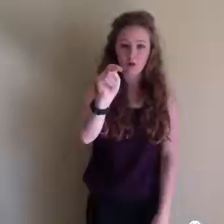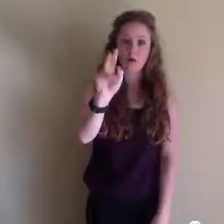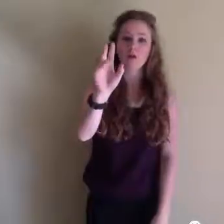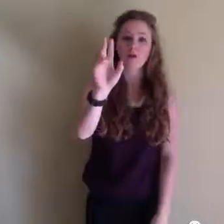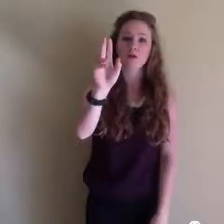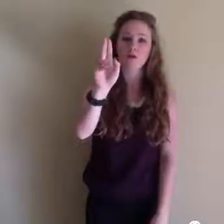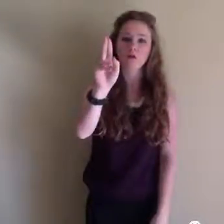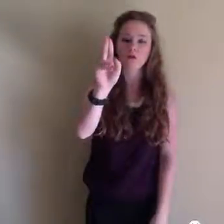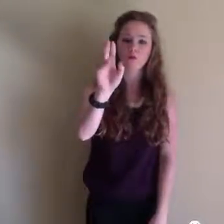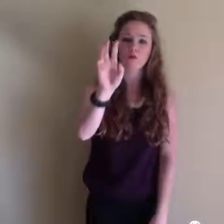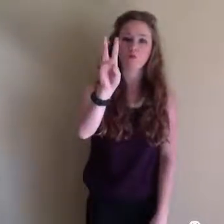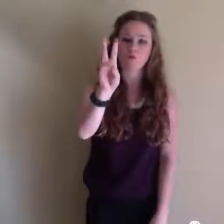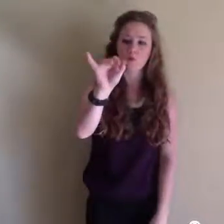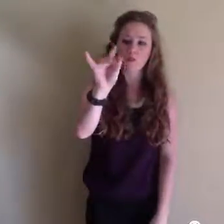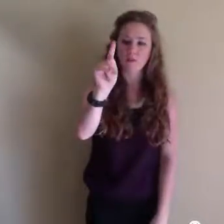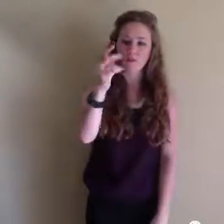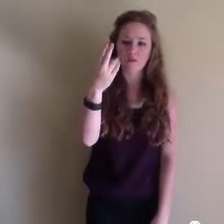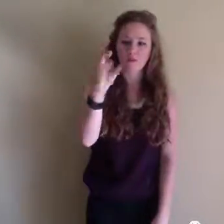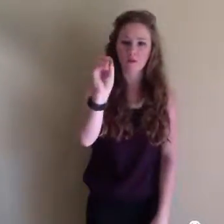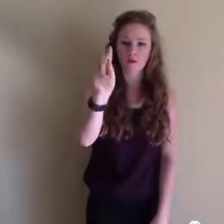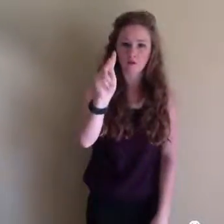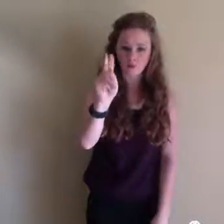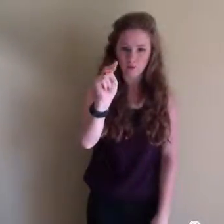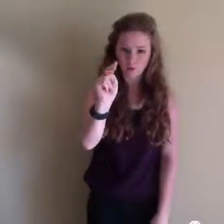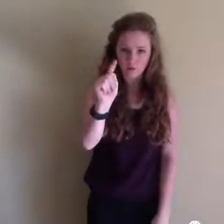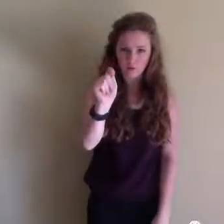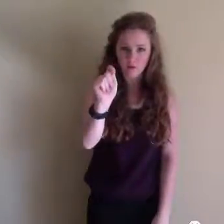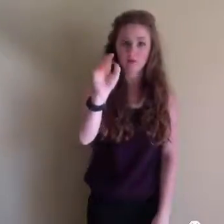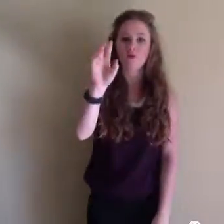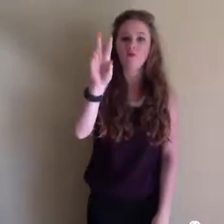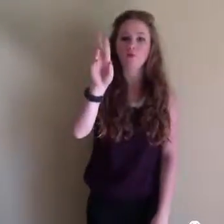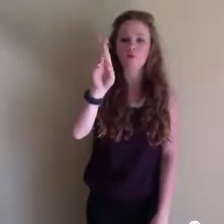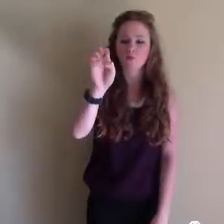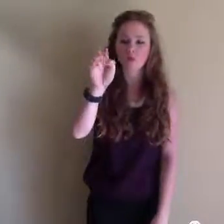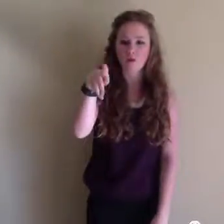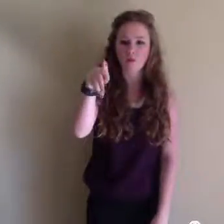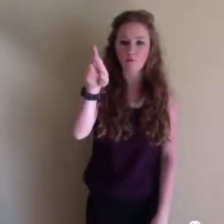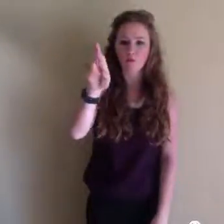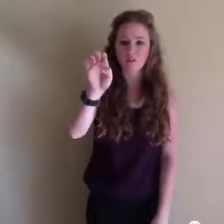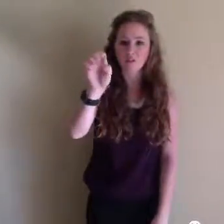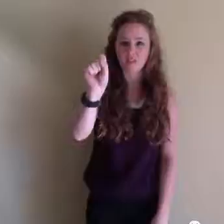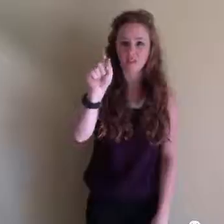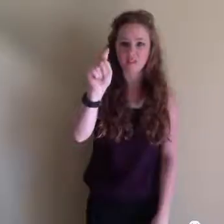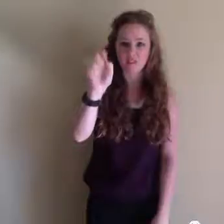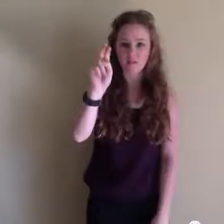taxed them without representation. The famous quote is, "No taxation without representation."